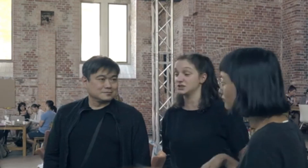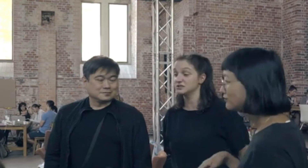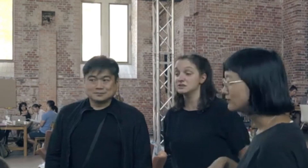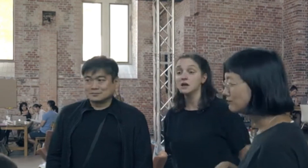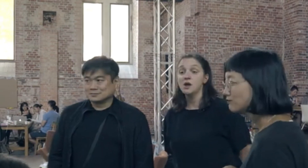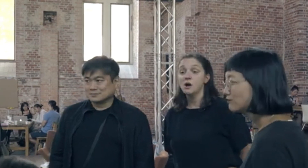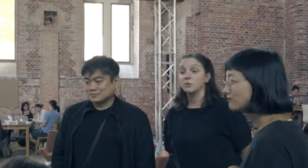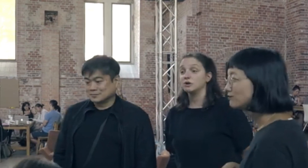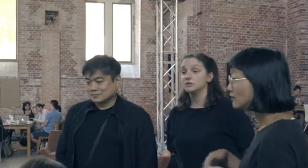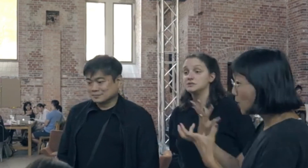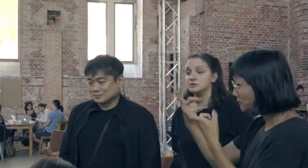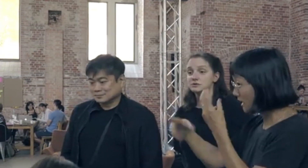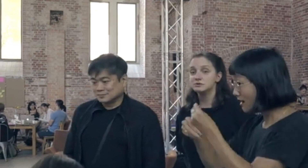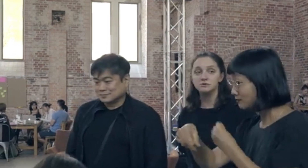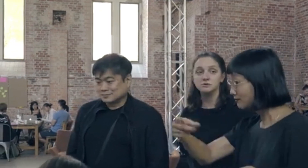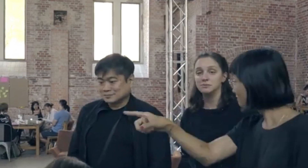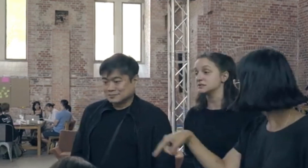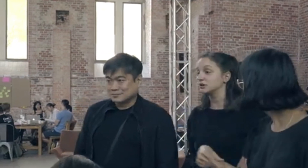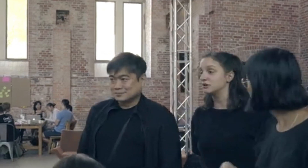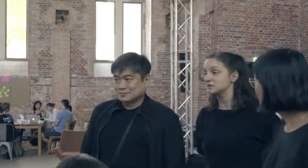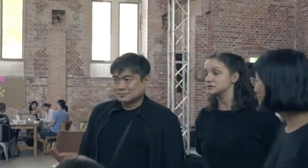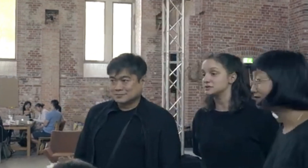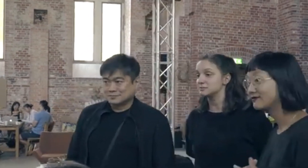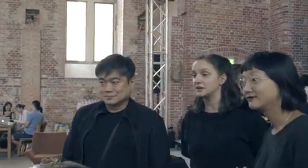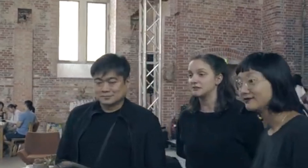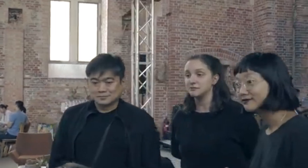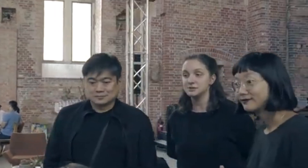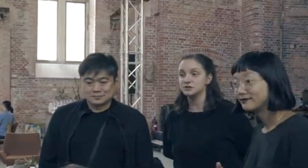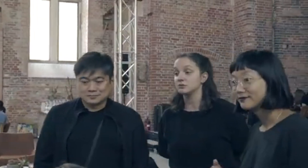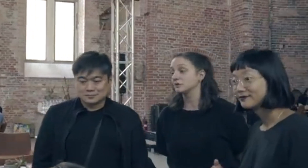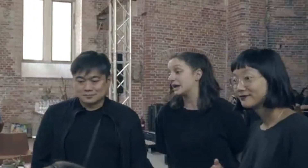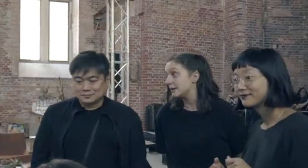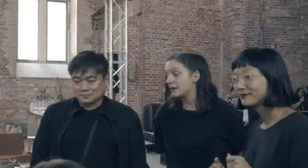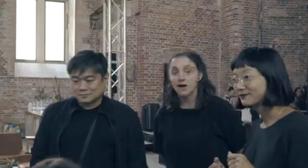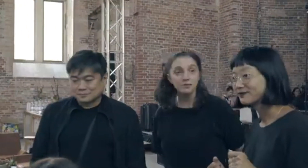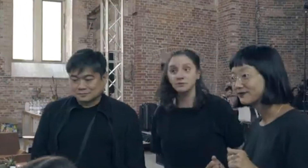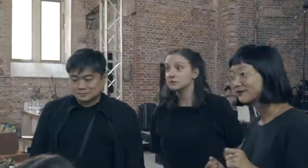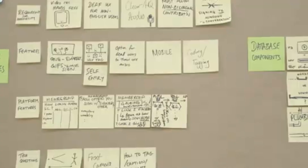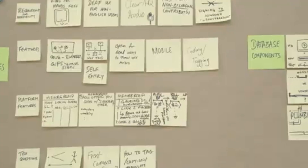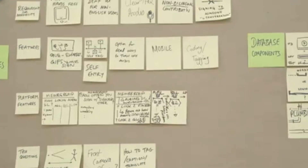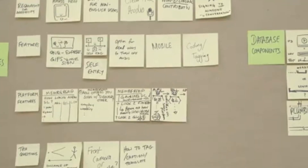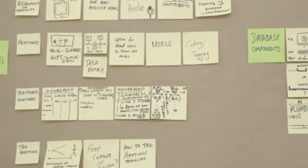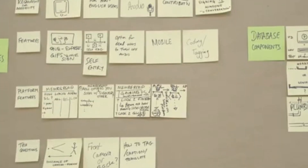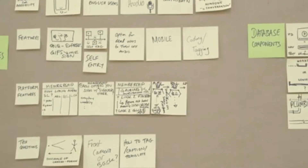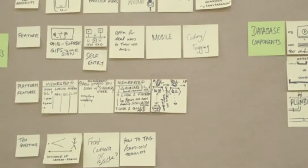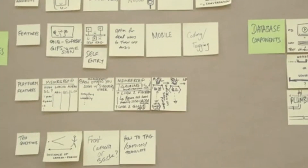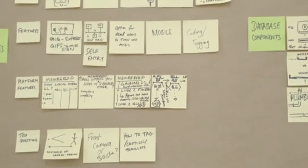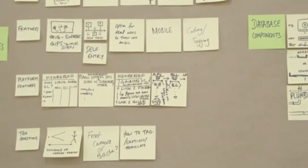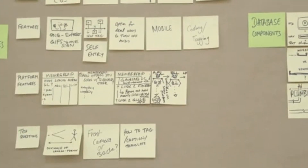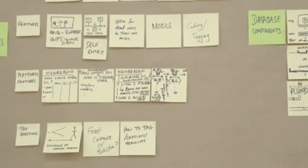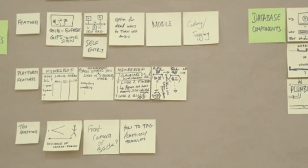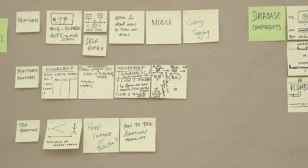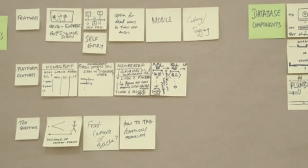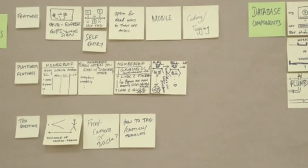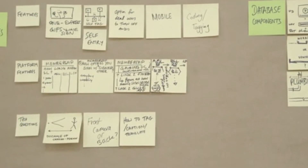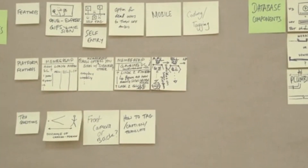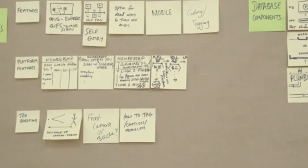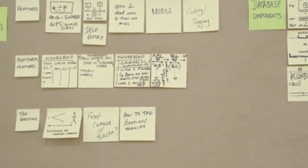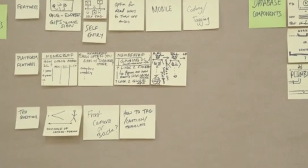ASL vocabulary and structure, making it a linguistic export, like Hollywood movies, but with better representation. Even in